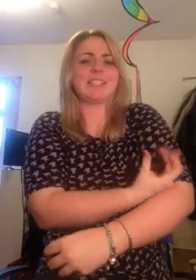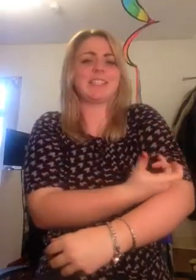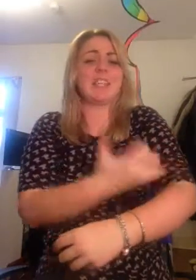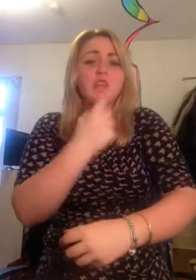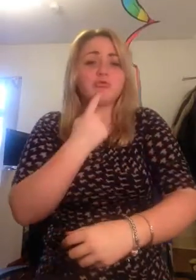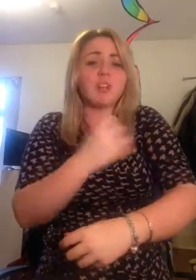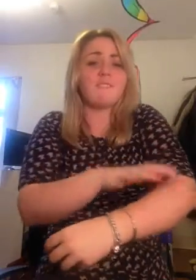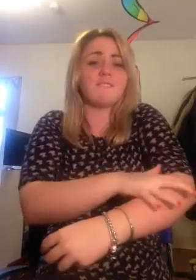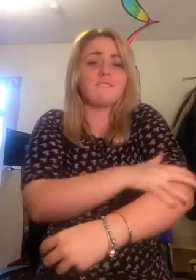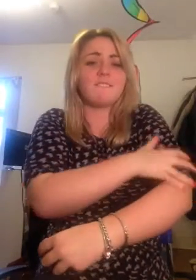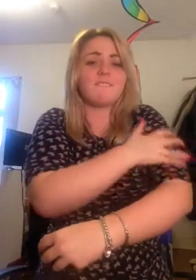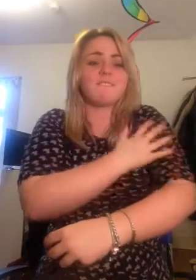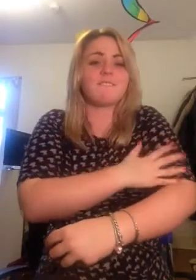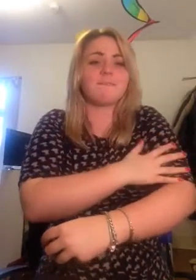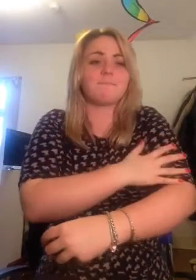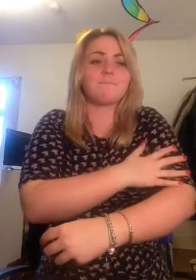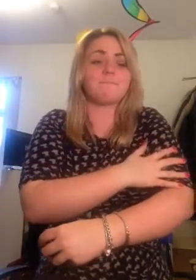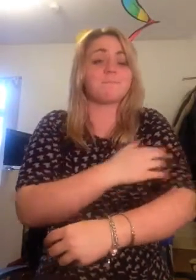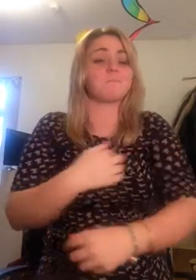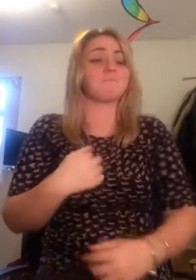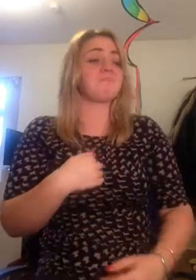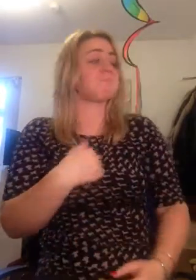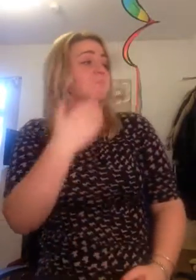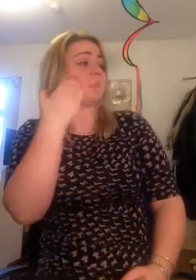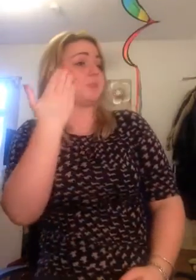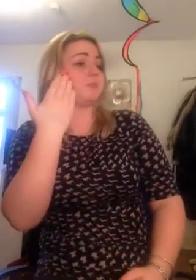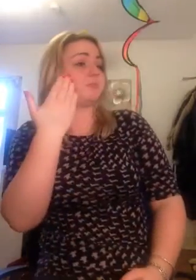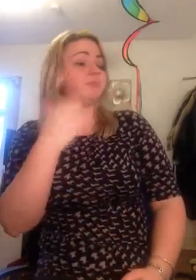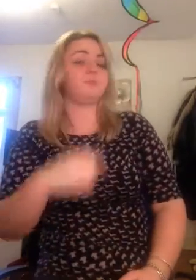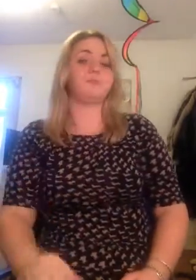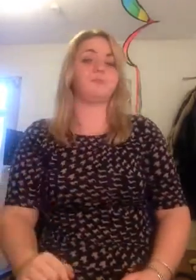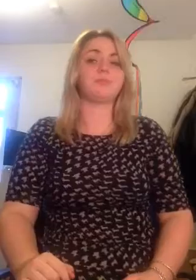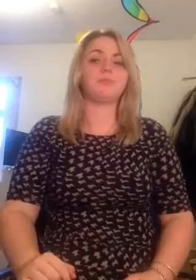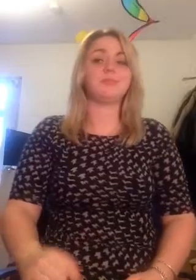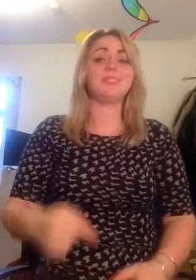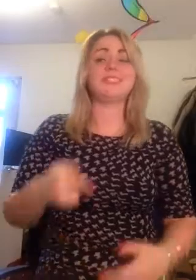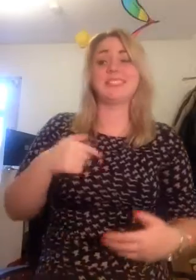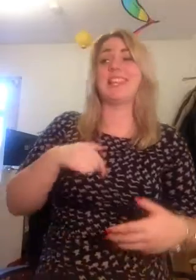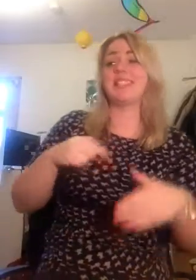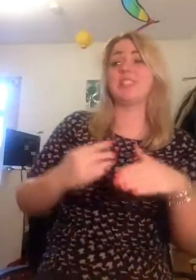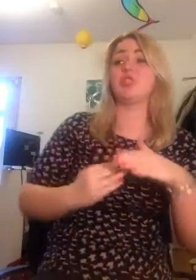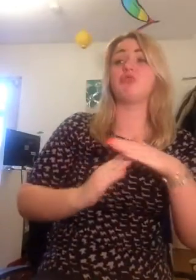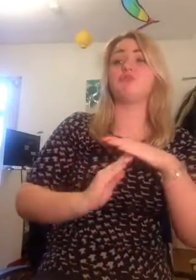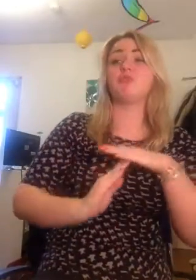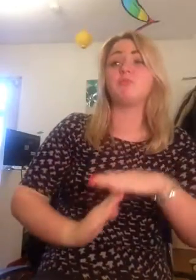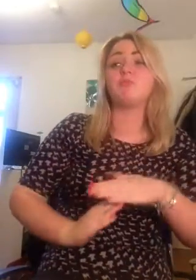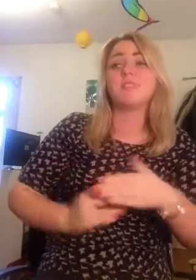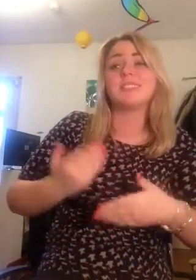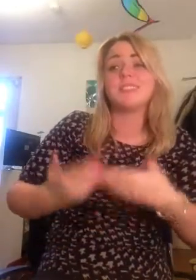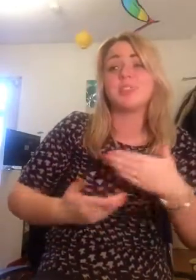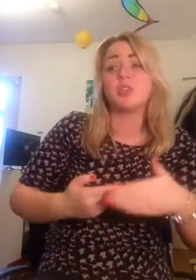do I. On a depressing note, I was watching the forecast this morning. Hit me with it, Sandra. In for some